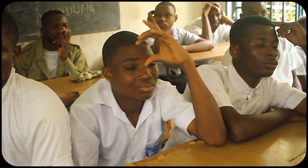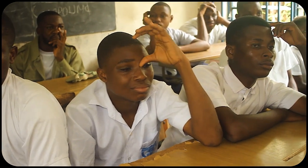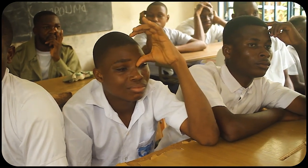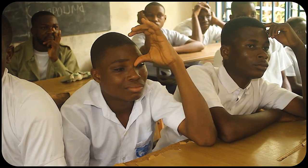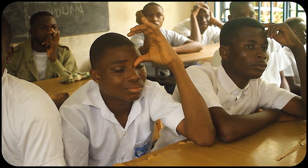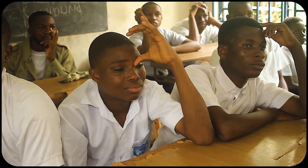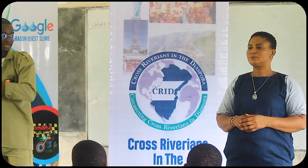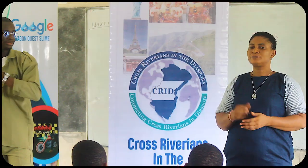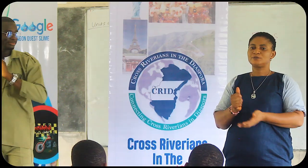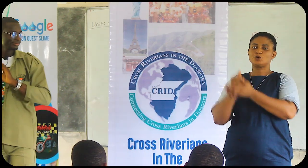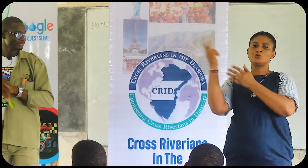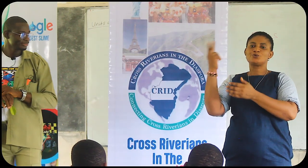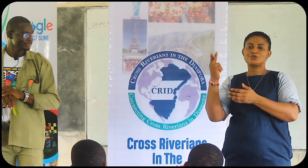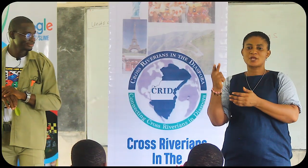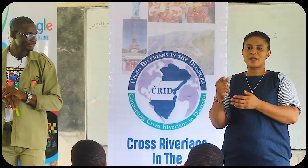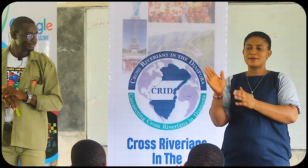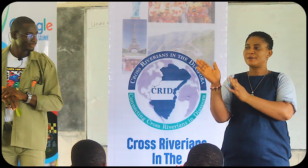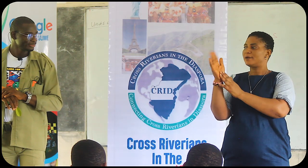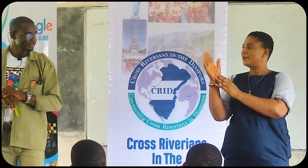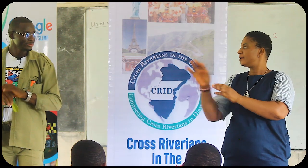subscribe to herbs,